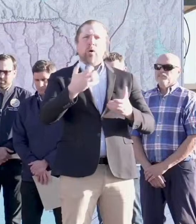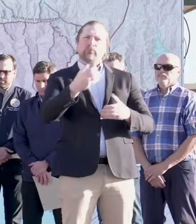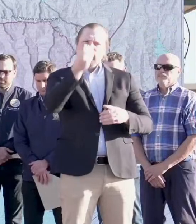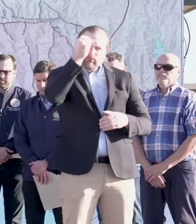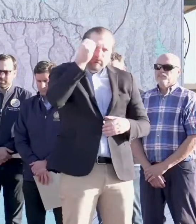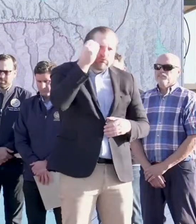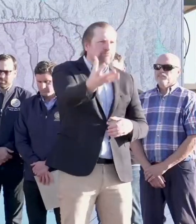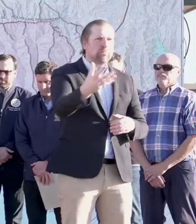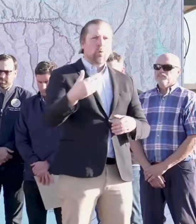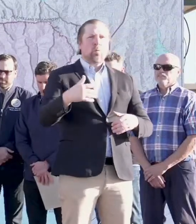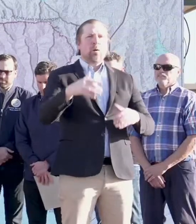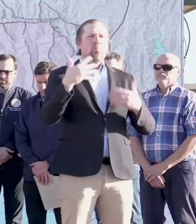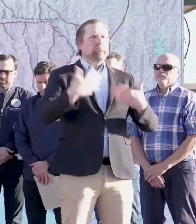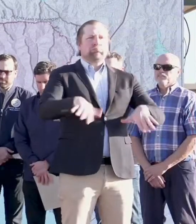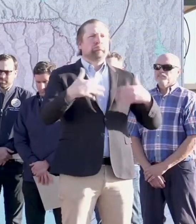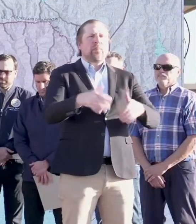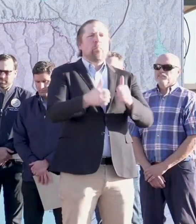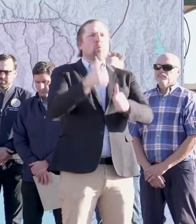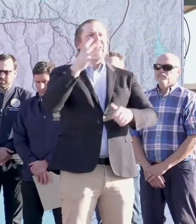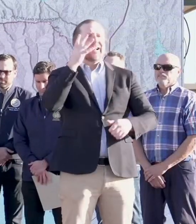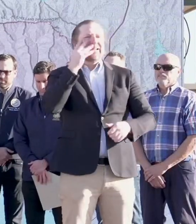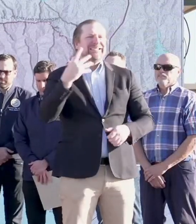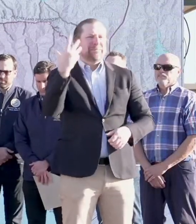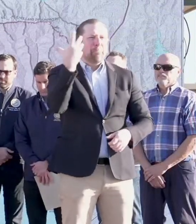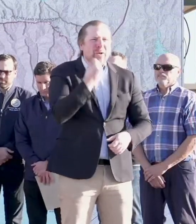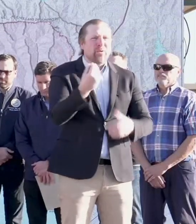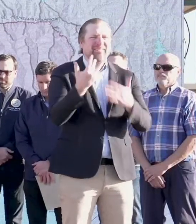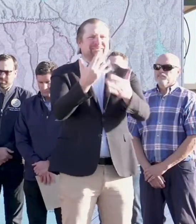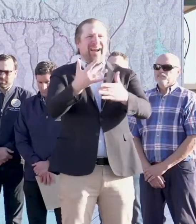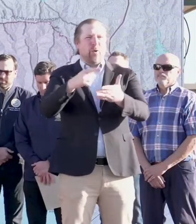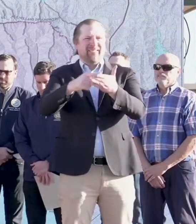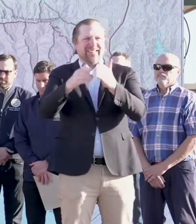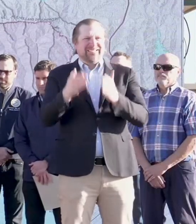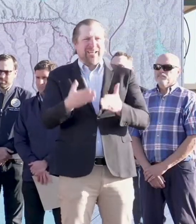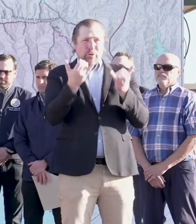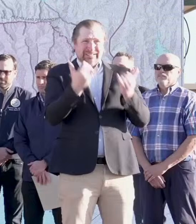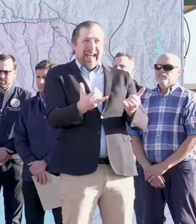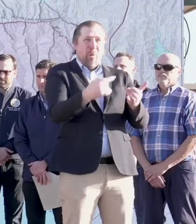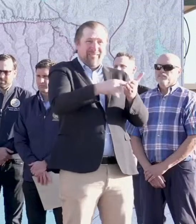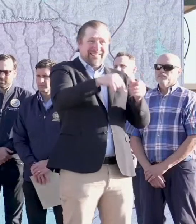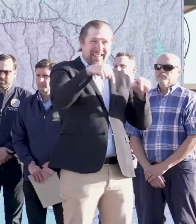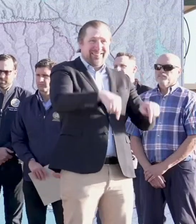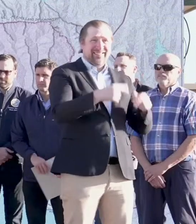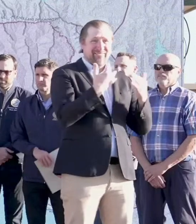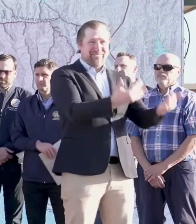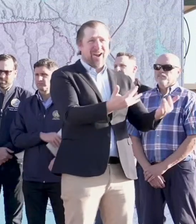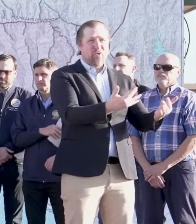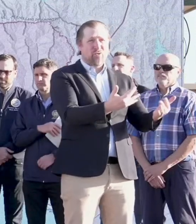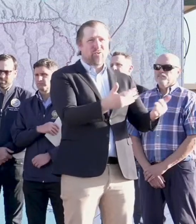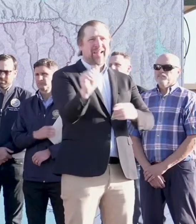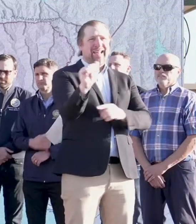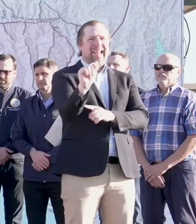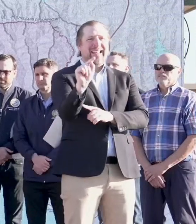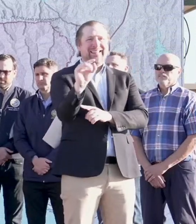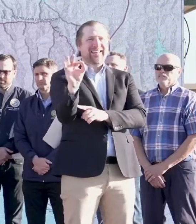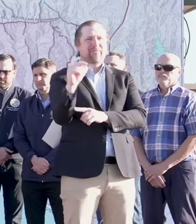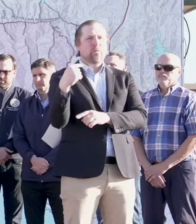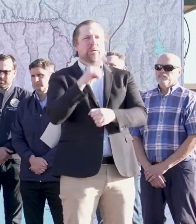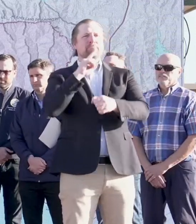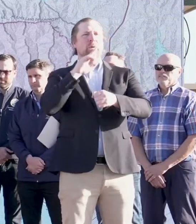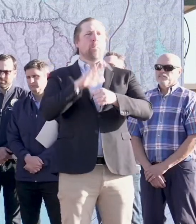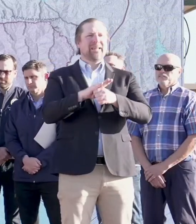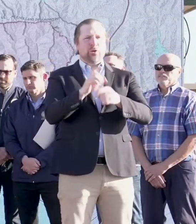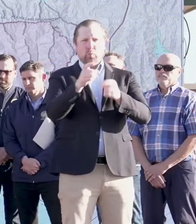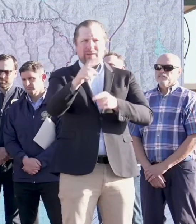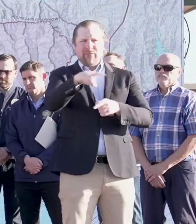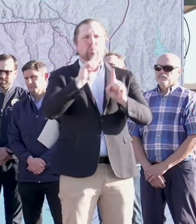the utmost experienced fire investigators in the nation are on this fire. ATF is dedicated to giving